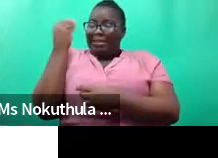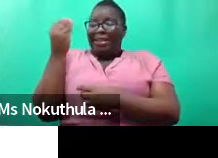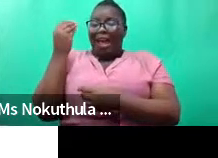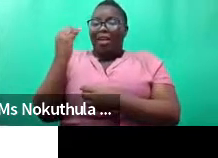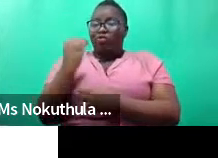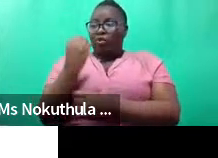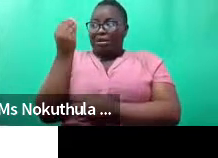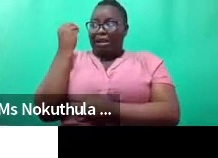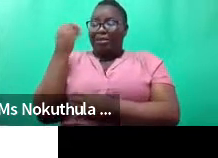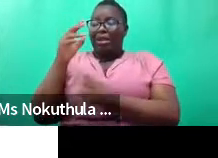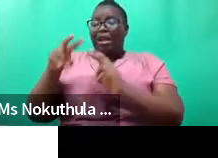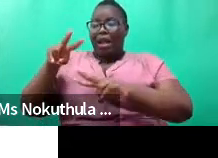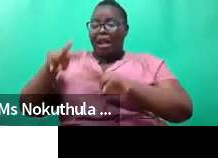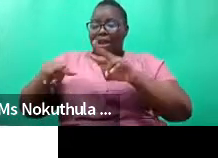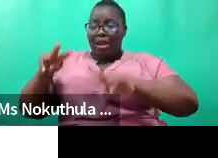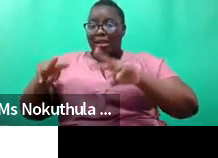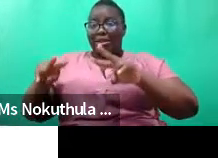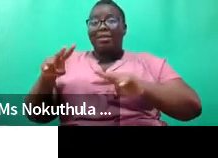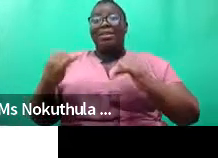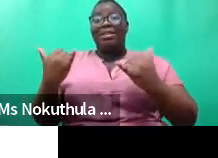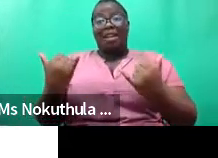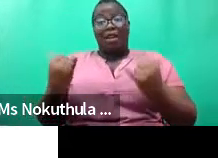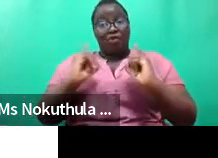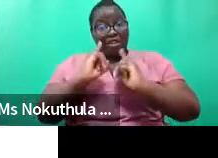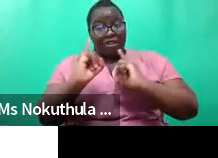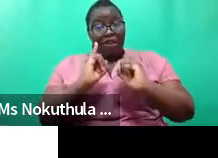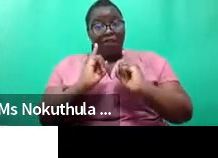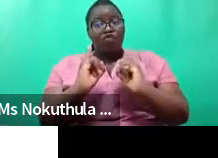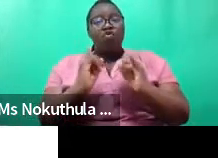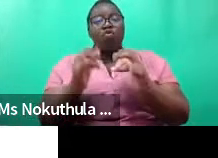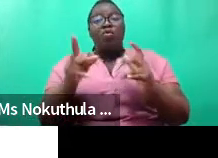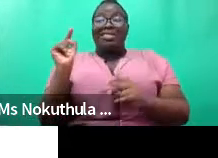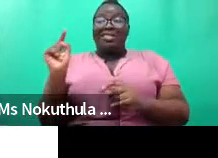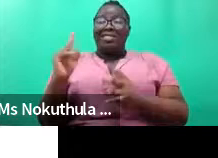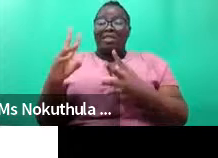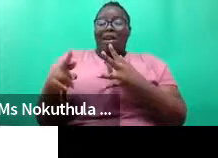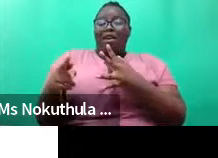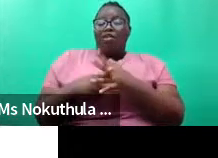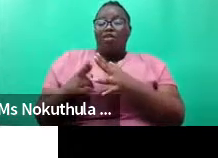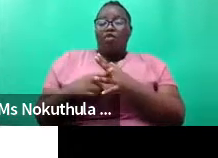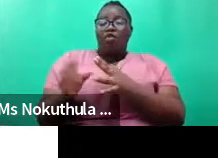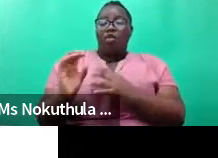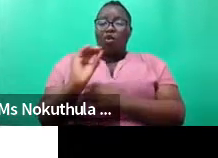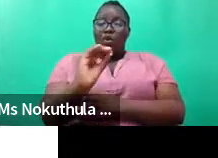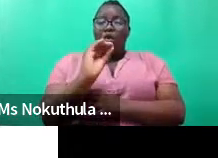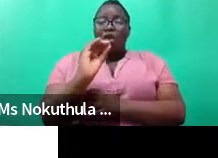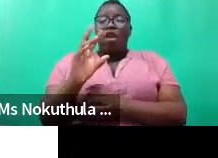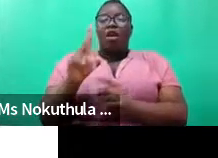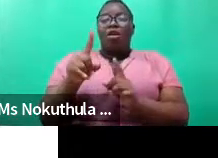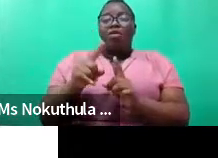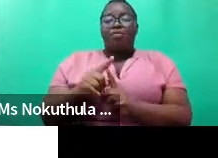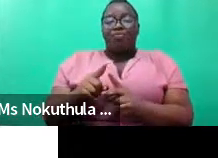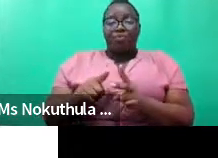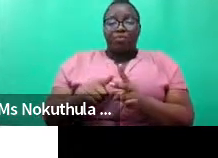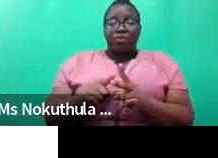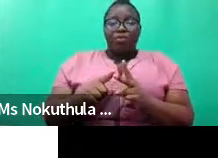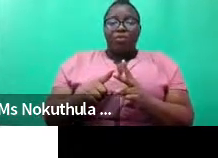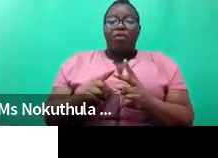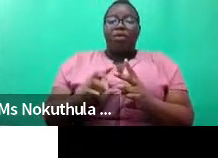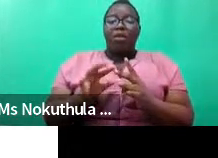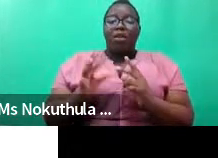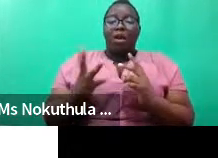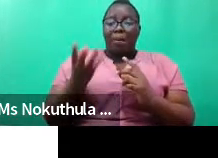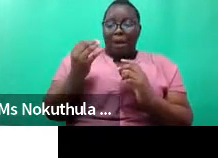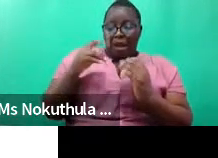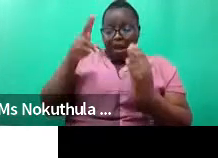analysis. The interview were recorded and presented verbally. Themes were generated from reading all